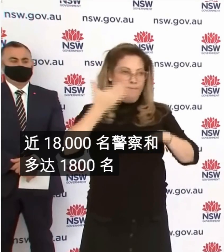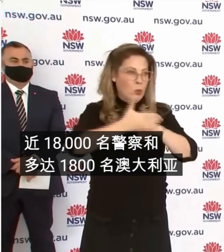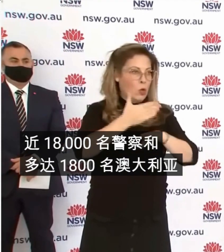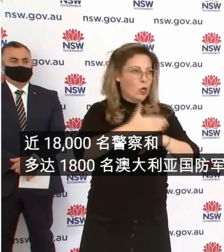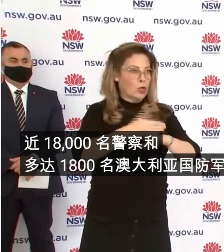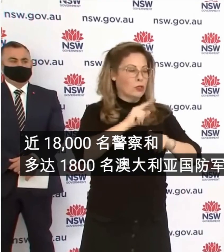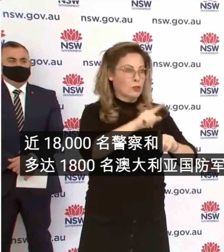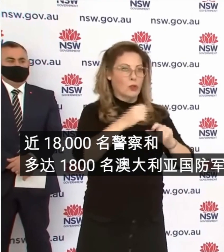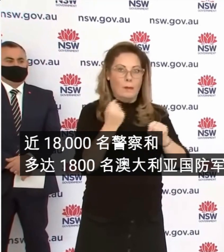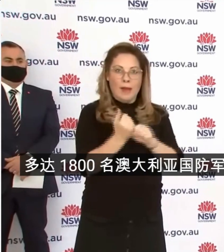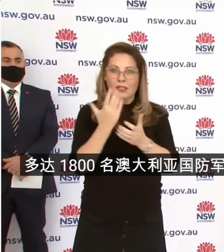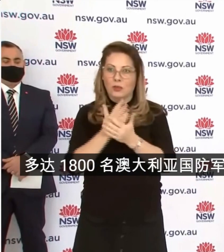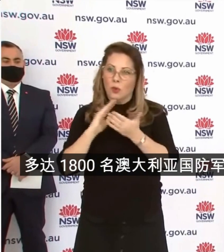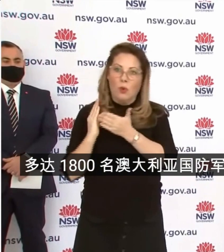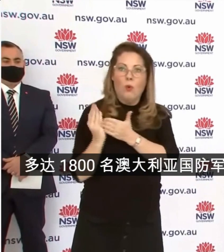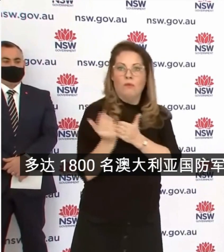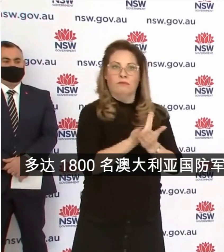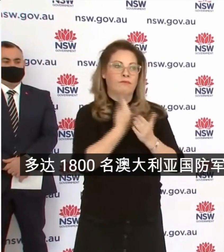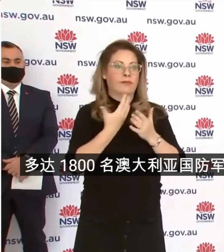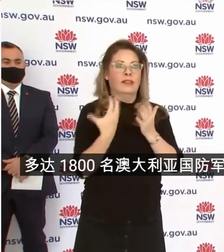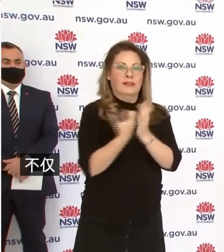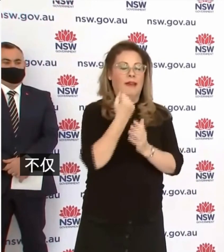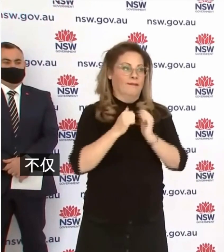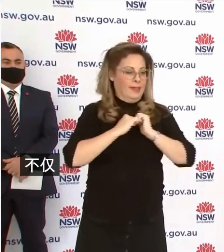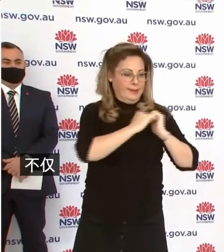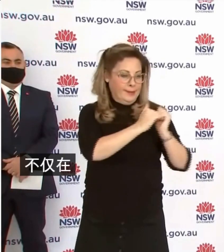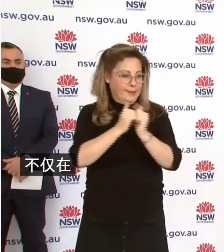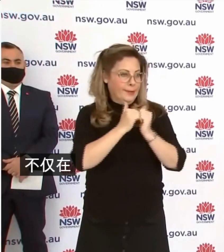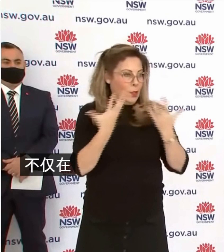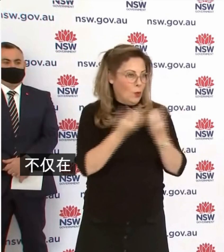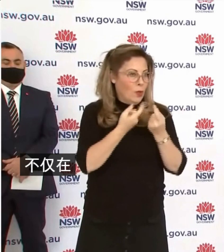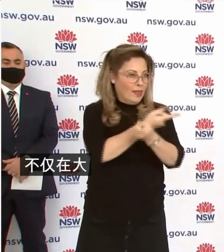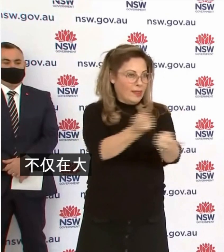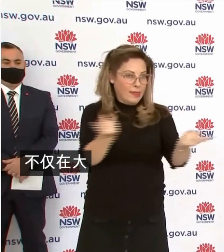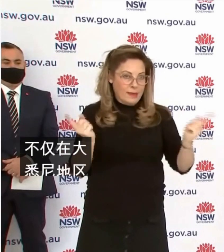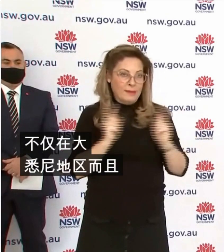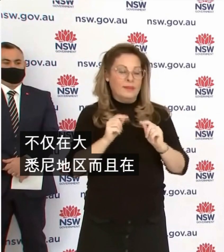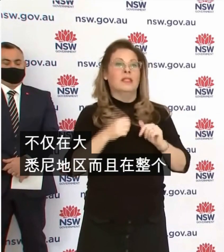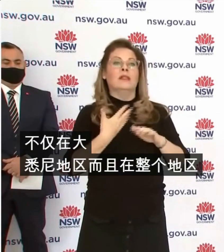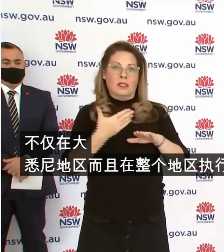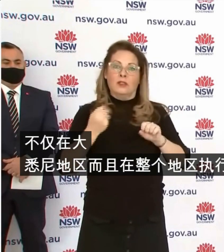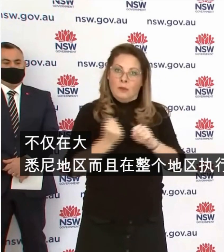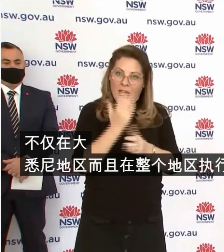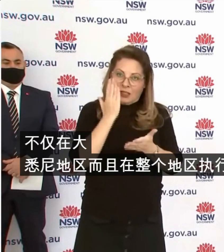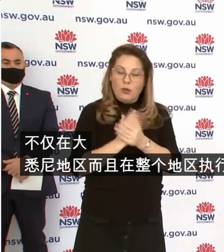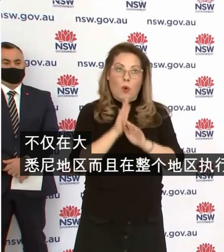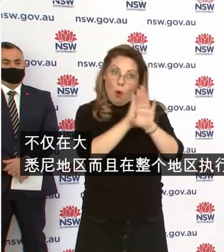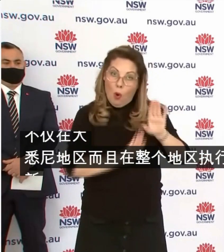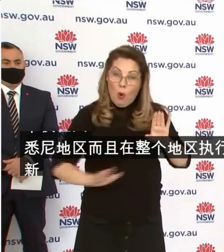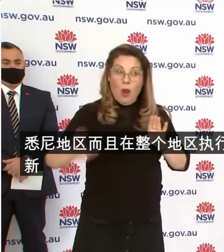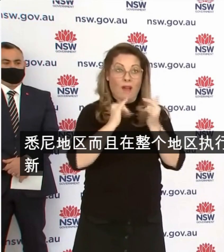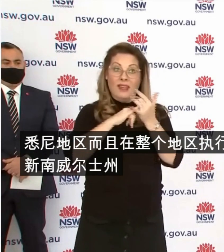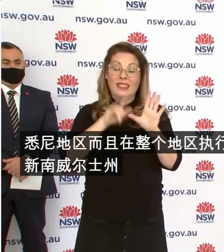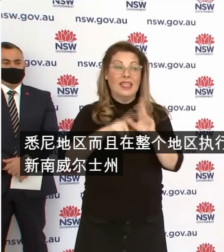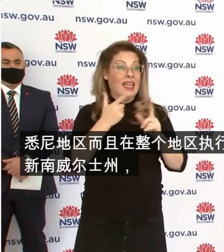up to 1,800 members of Australian Defence Force will be enforcing the health orders, not just in the Greater Sydney area, but right across the state